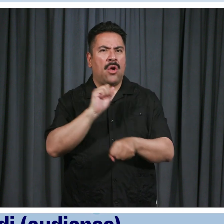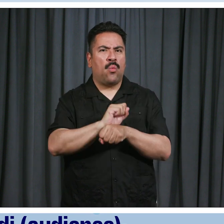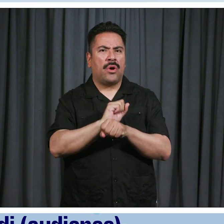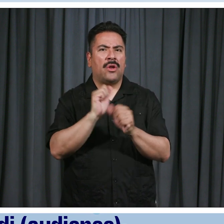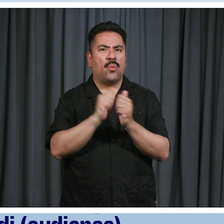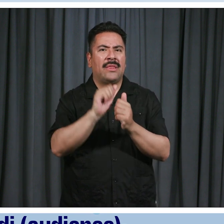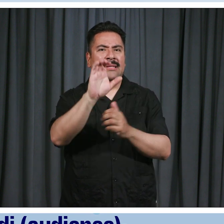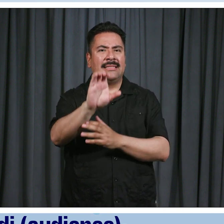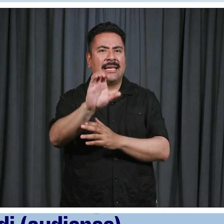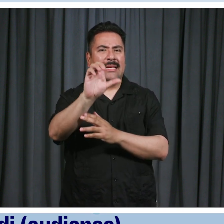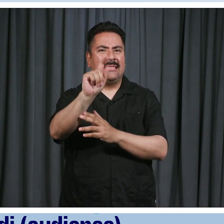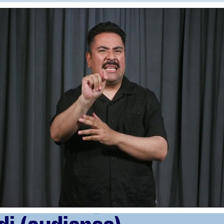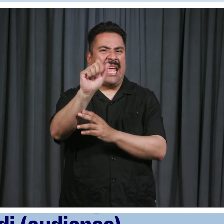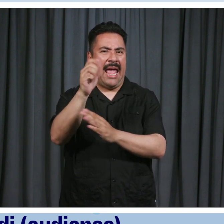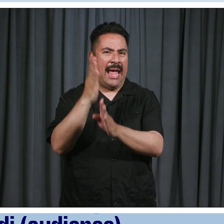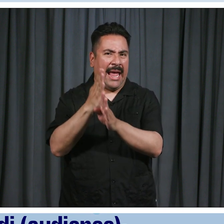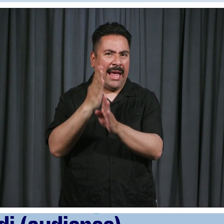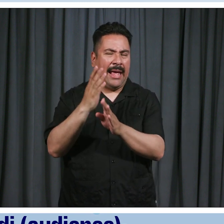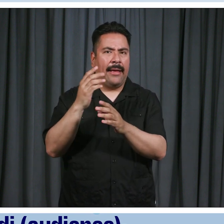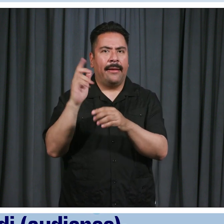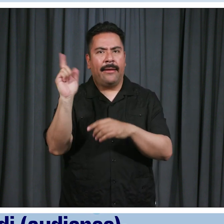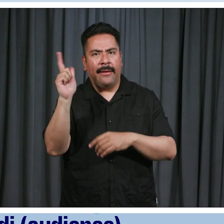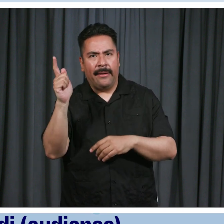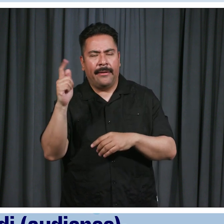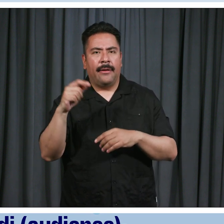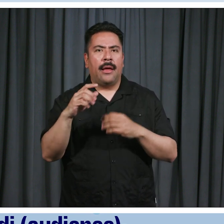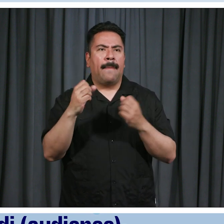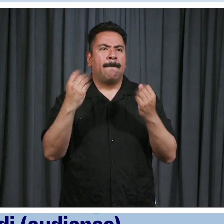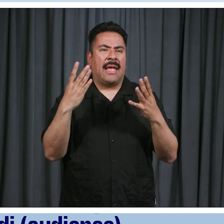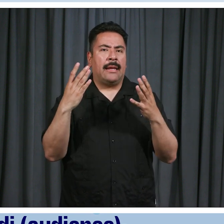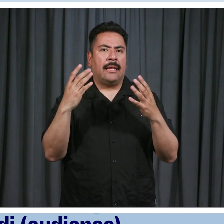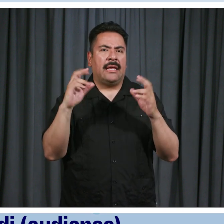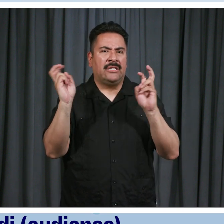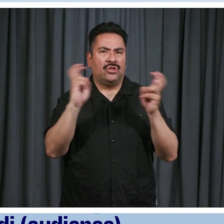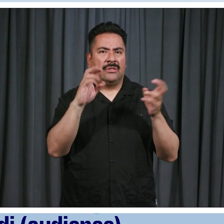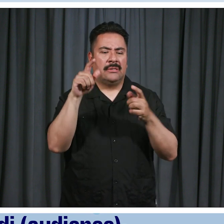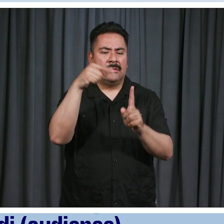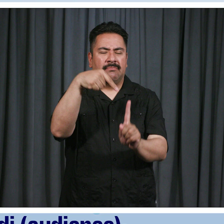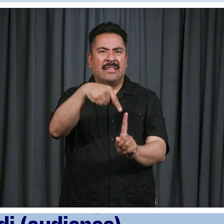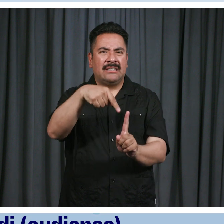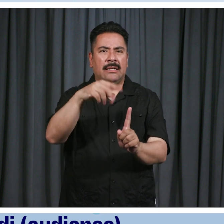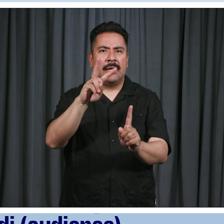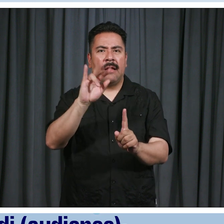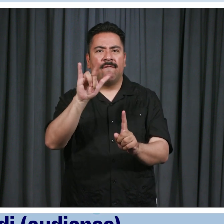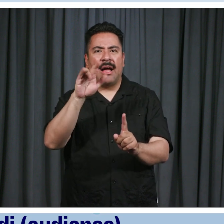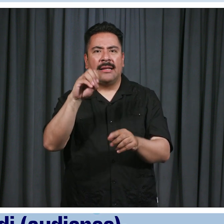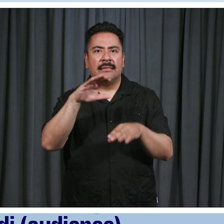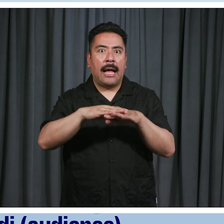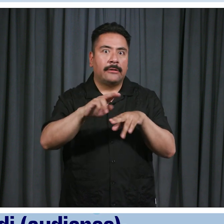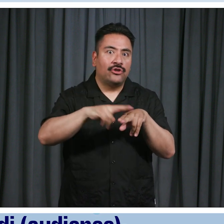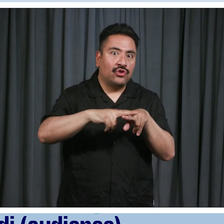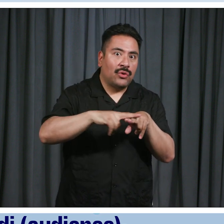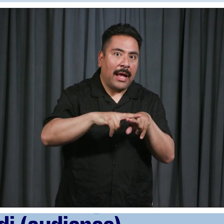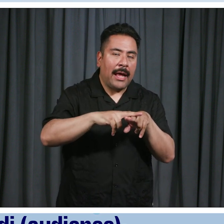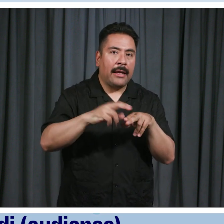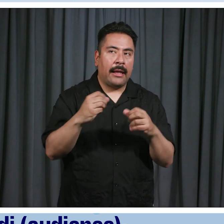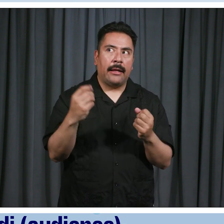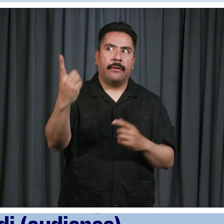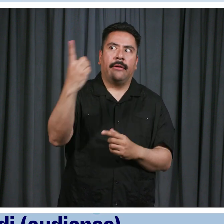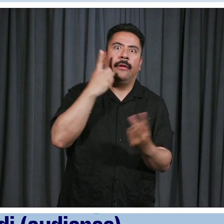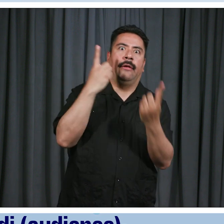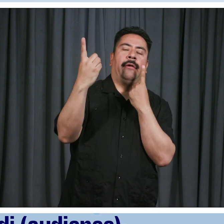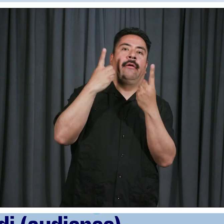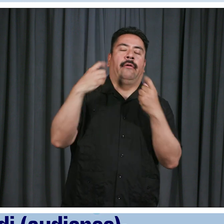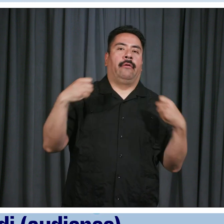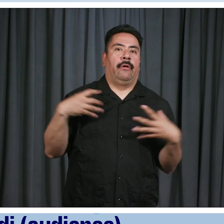CTA on numerous issues, especially violence on the trains and intimidation